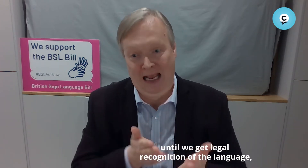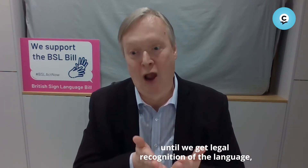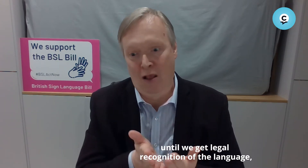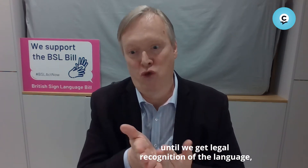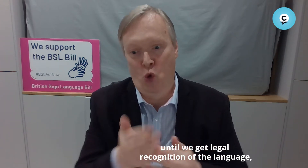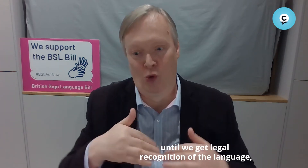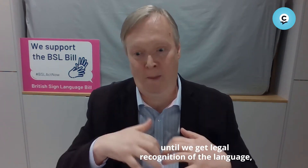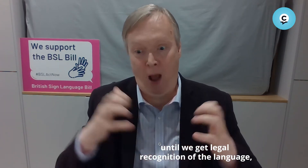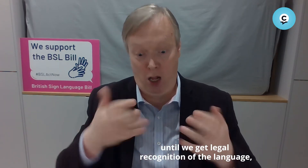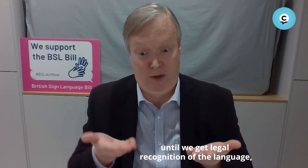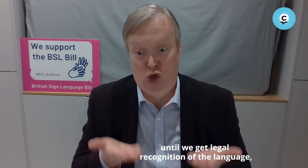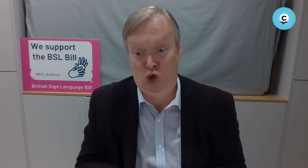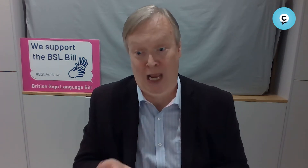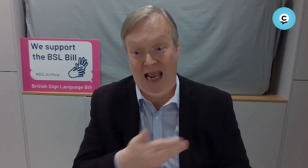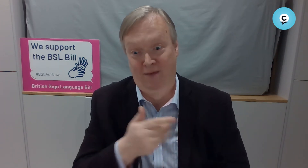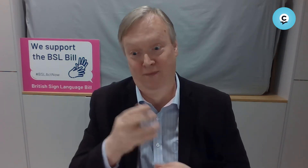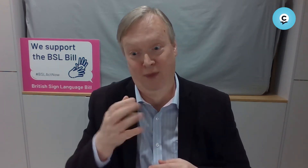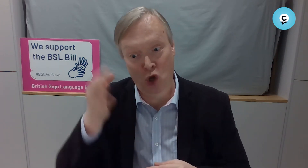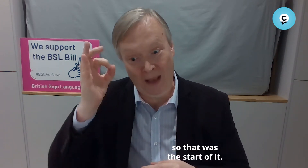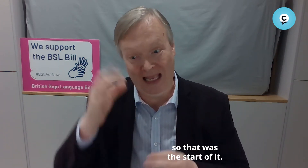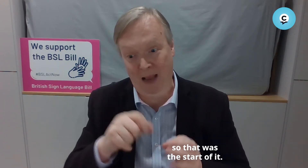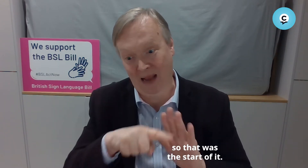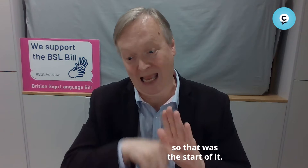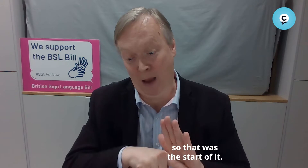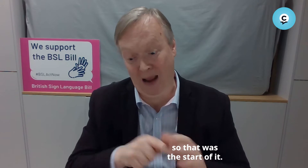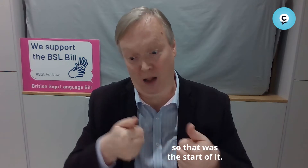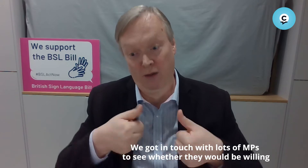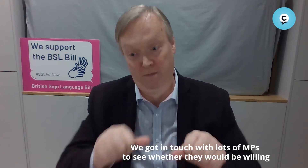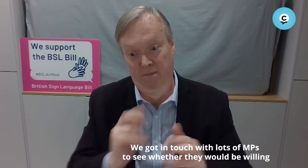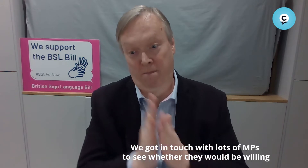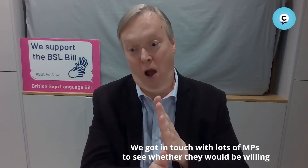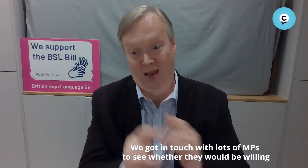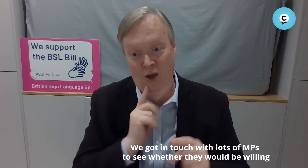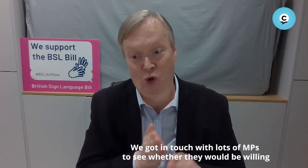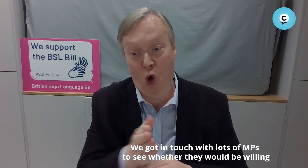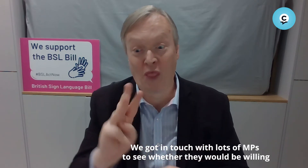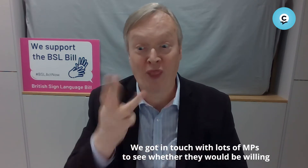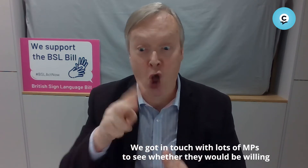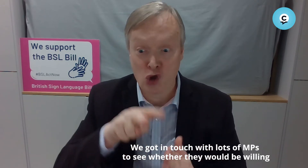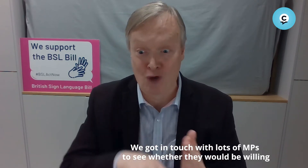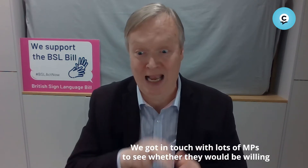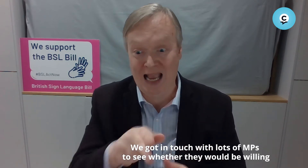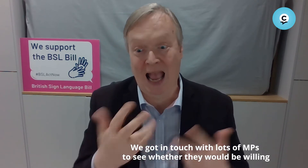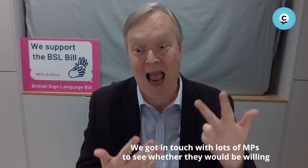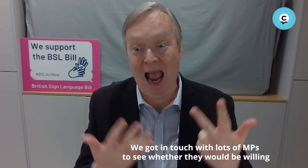legal recognition of the language. So that was the start of it. We got in touch with lots of MPs to see whether they would